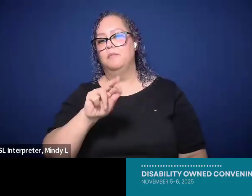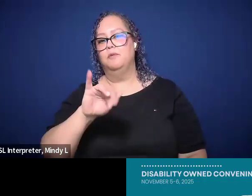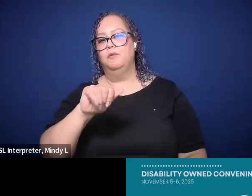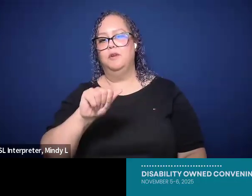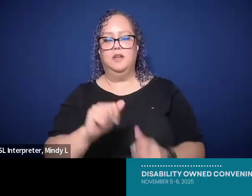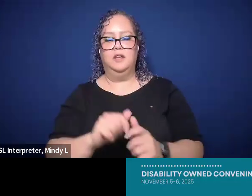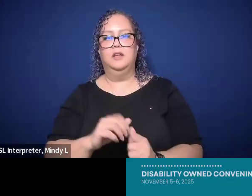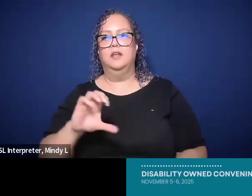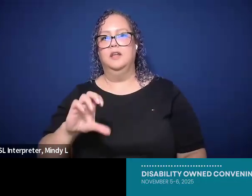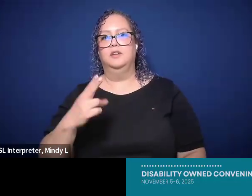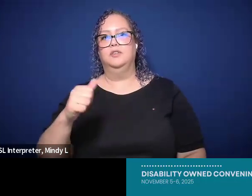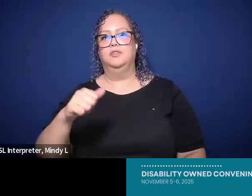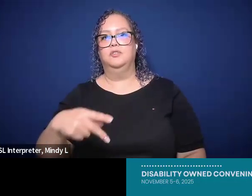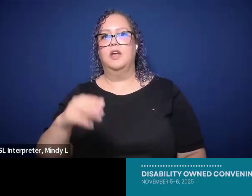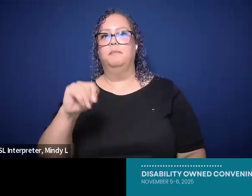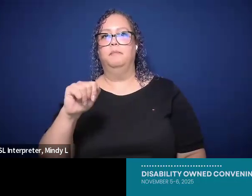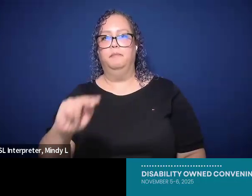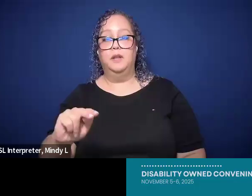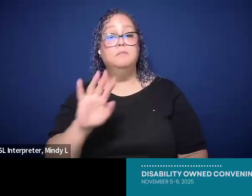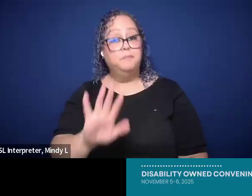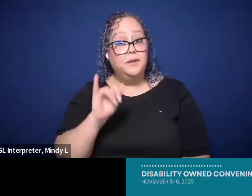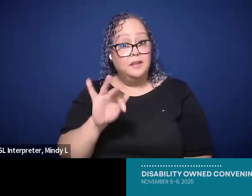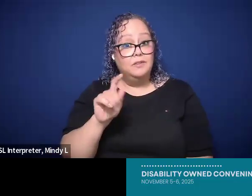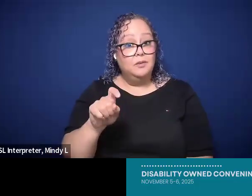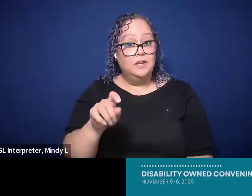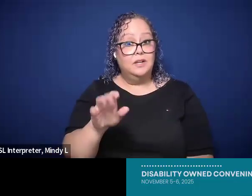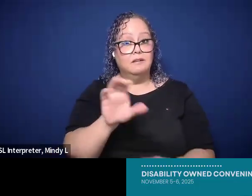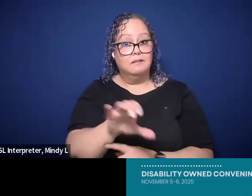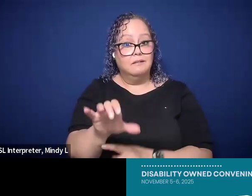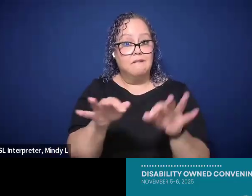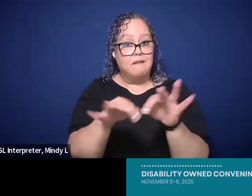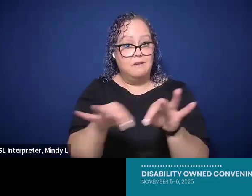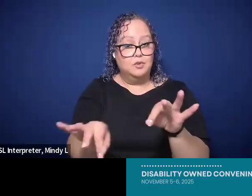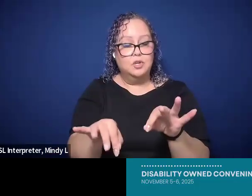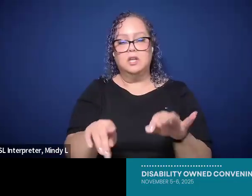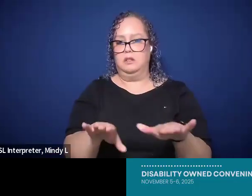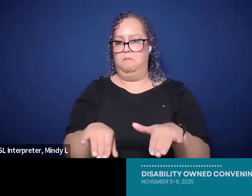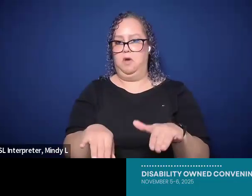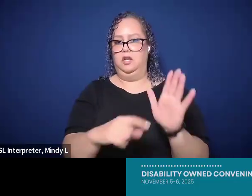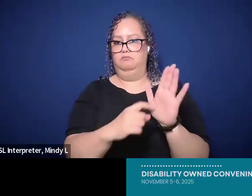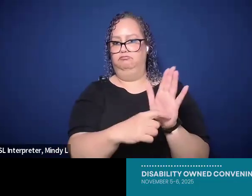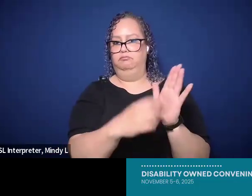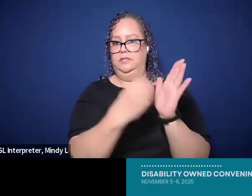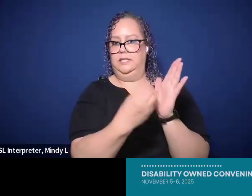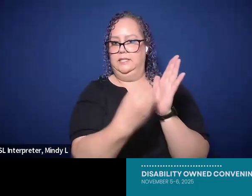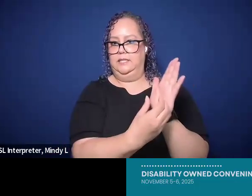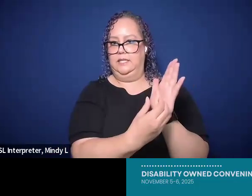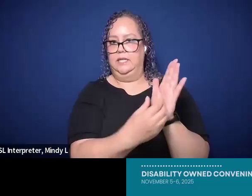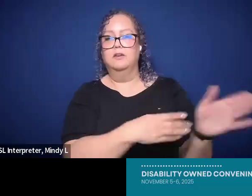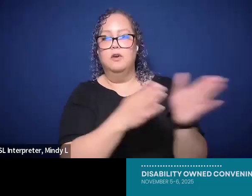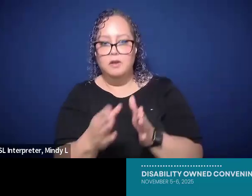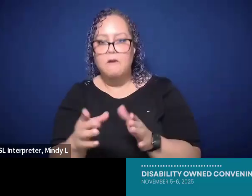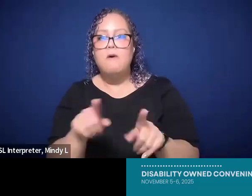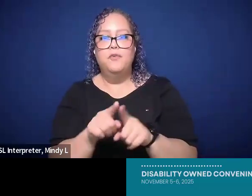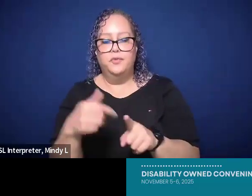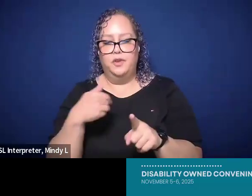you access the captions. They can be found at the bottom of your screen. We do have ASL interpretation.